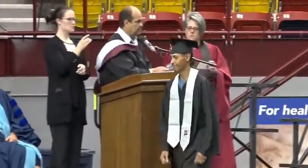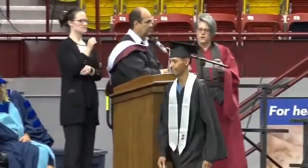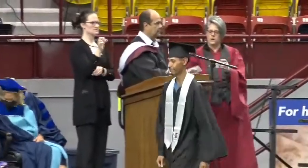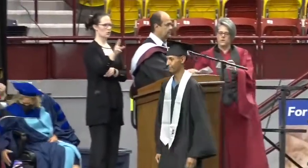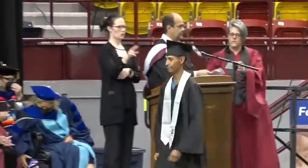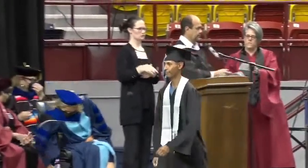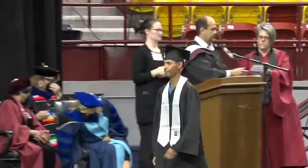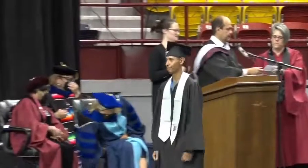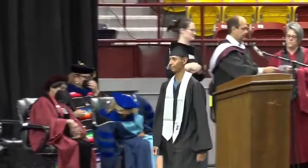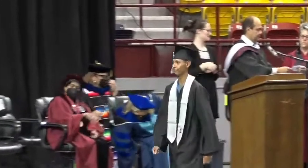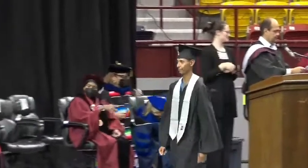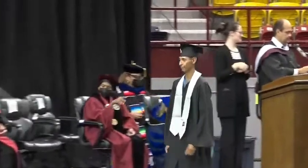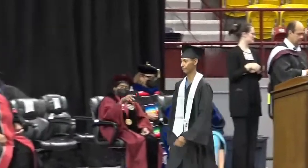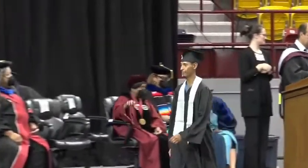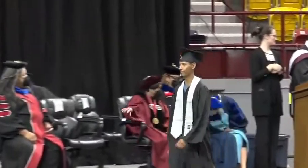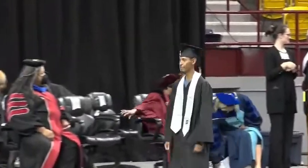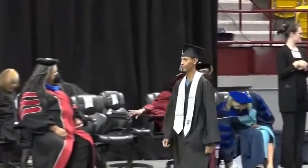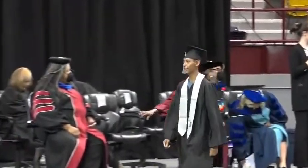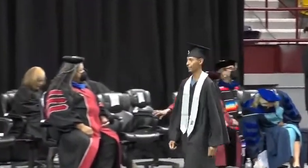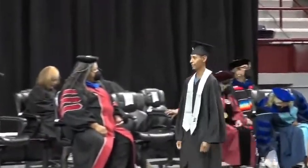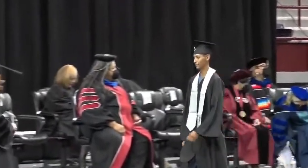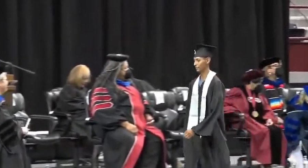Scholar.